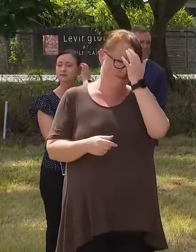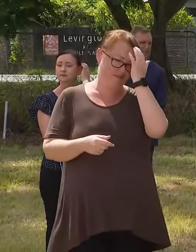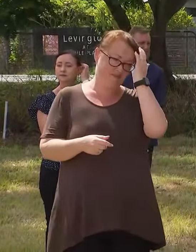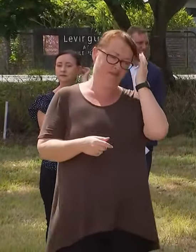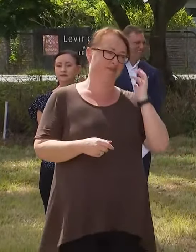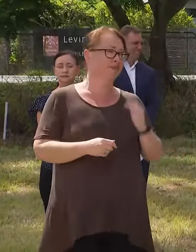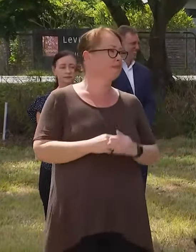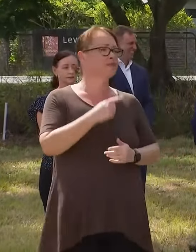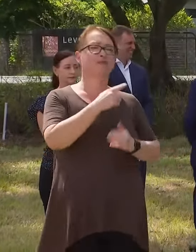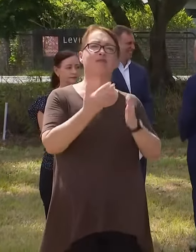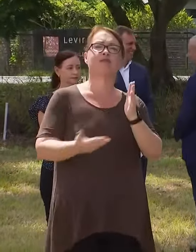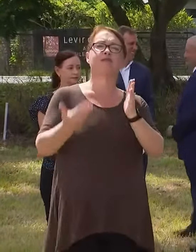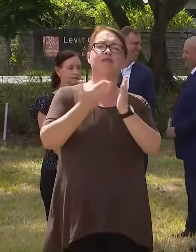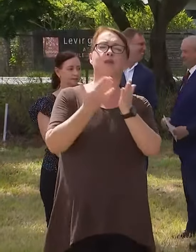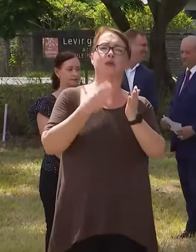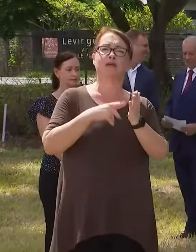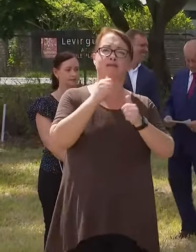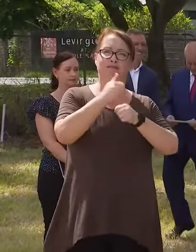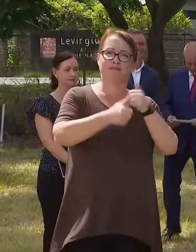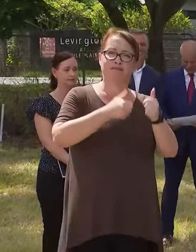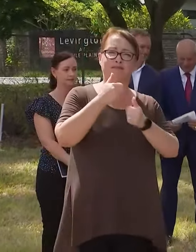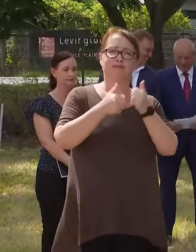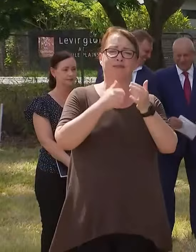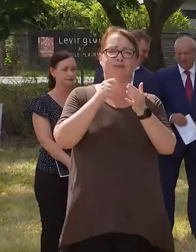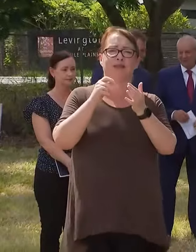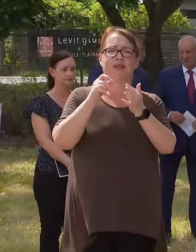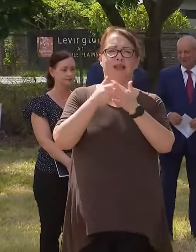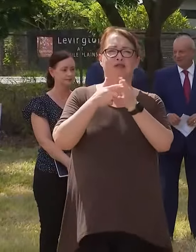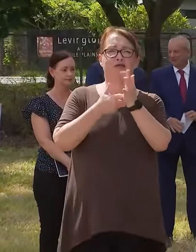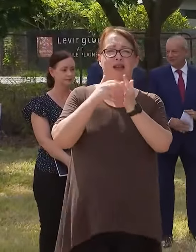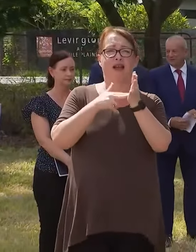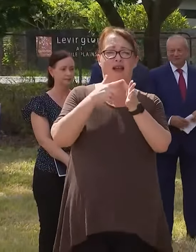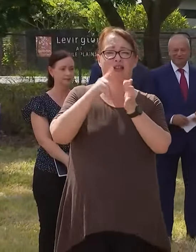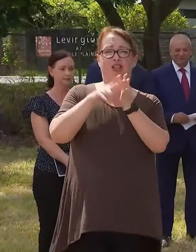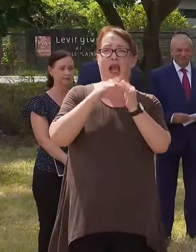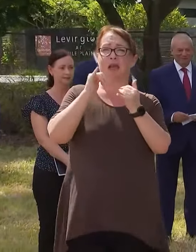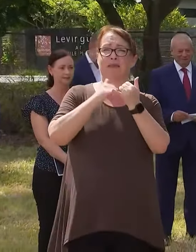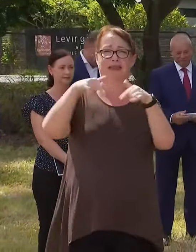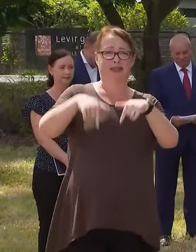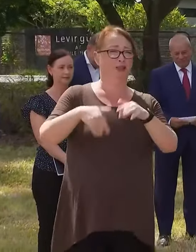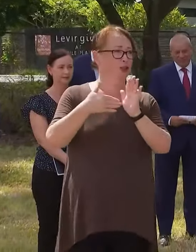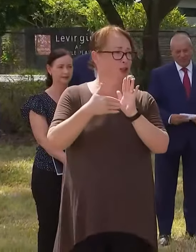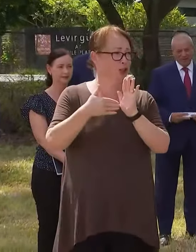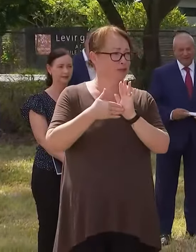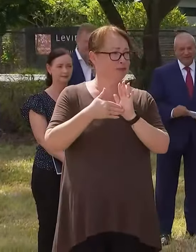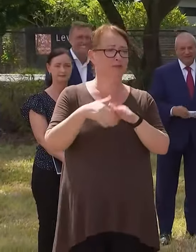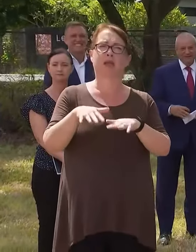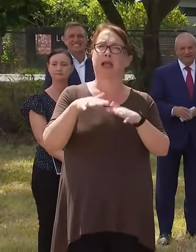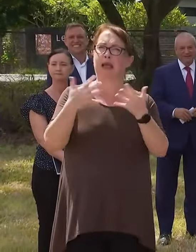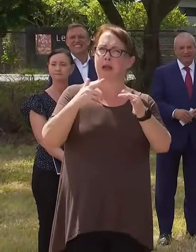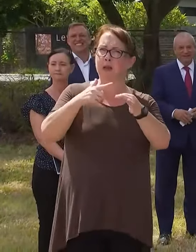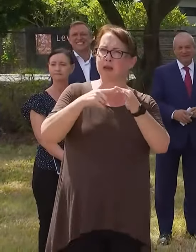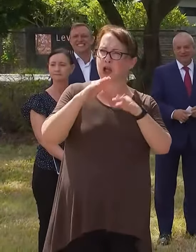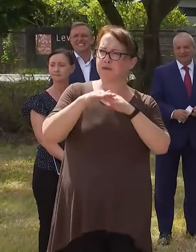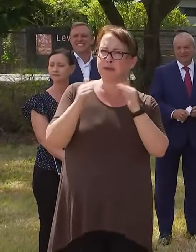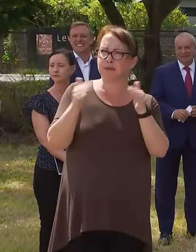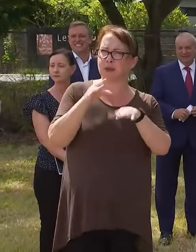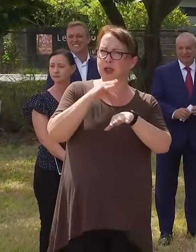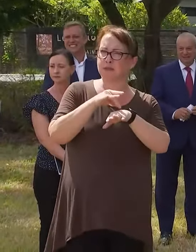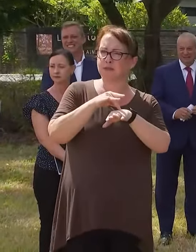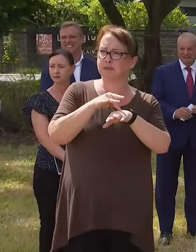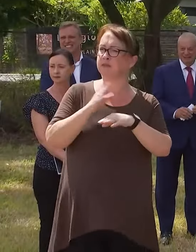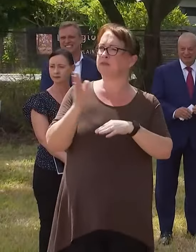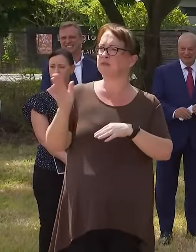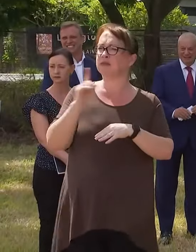I also want to acknowledge that Corinne and James are also with us here today. So are there any questions on the satellite hospitals? Premier, will